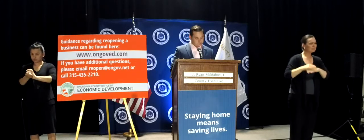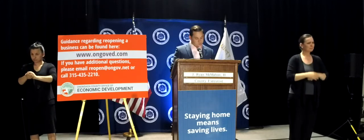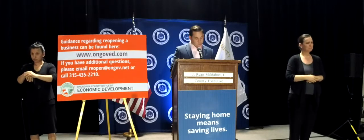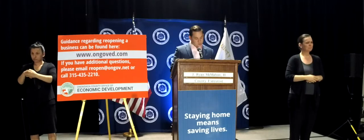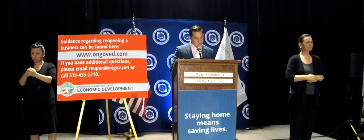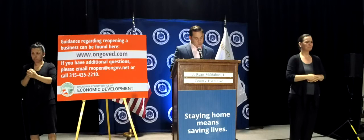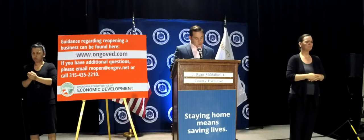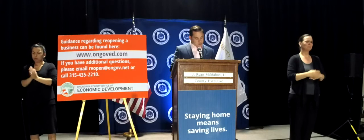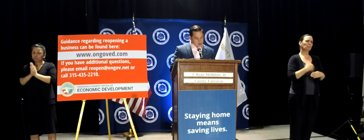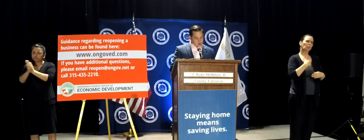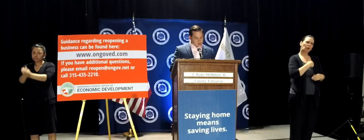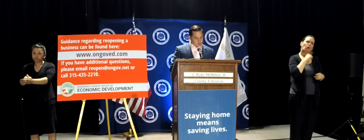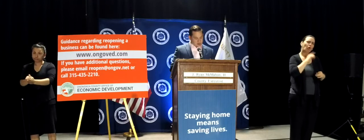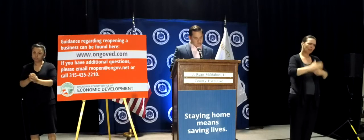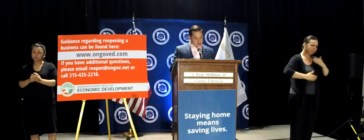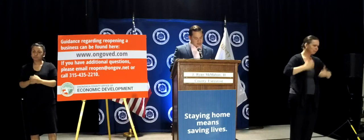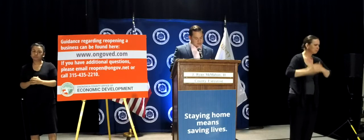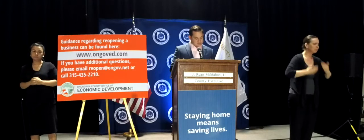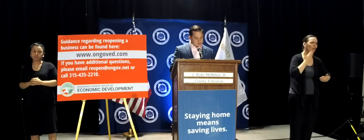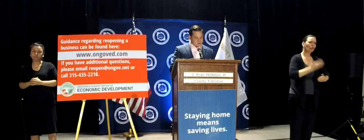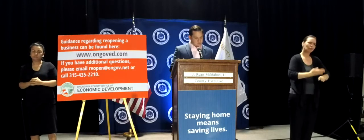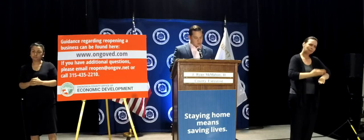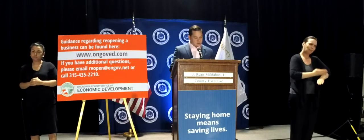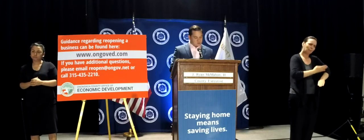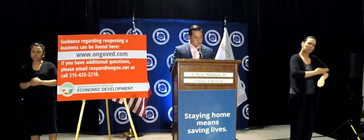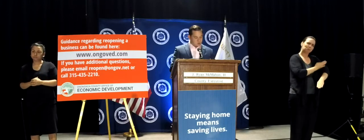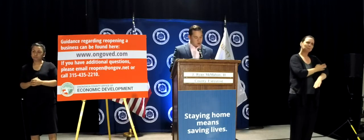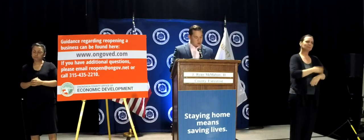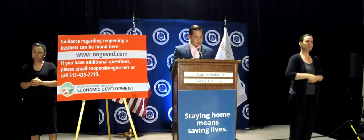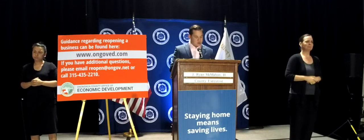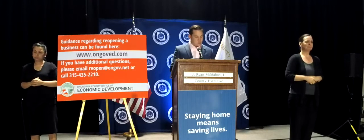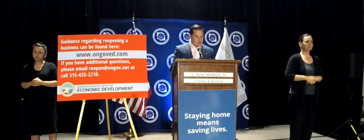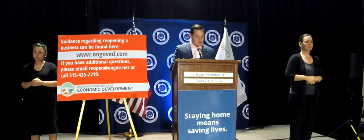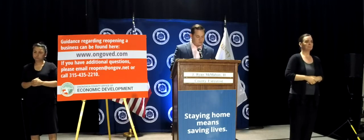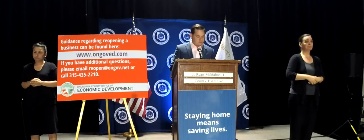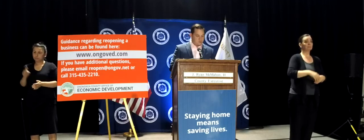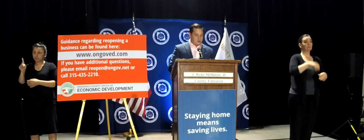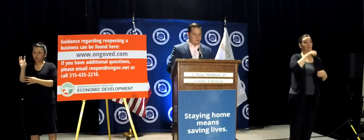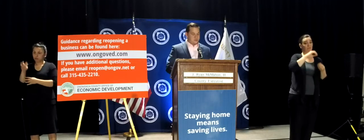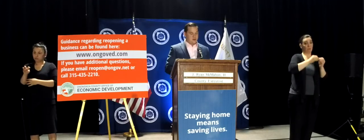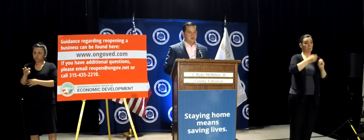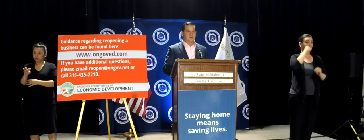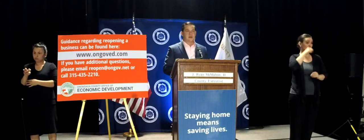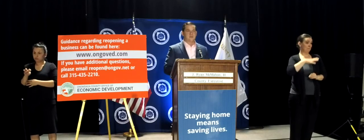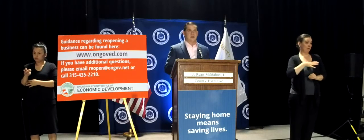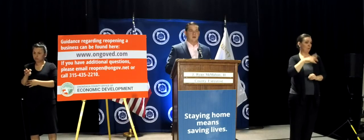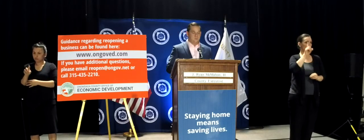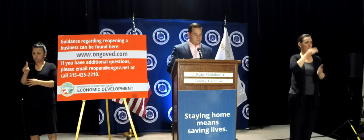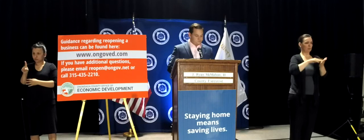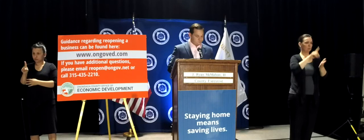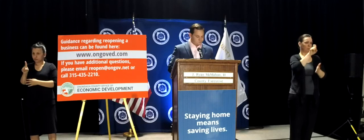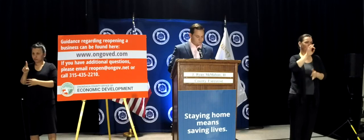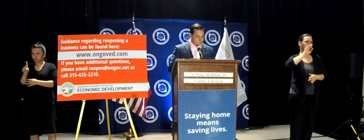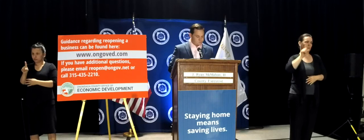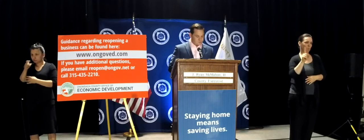progress. Out of our cases, 1,181 have been female, 811